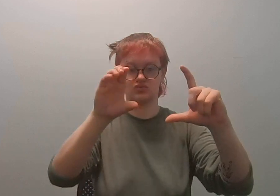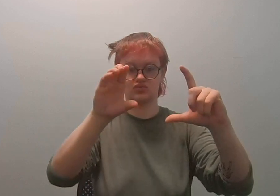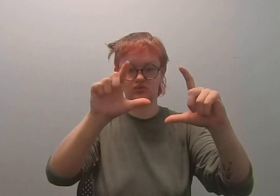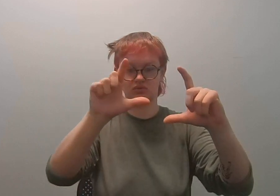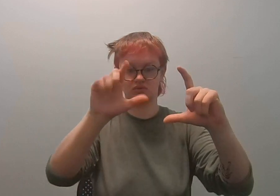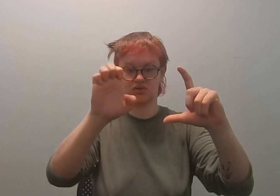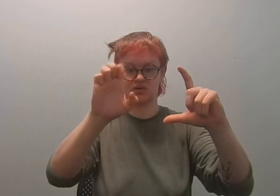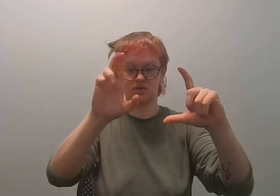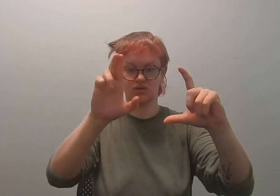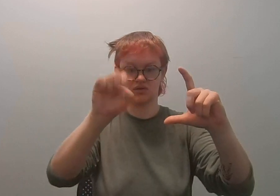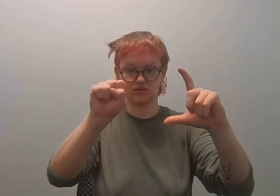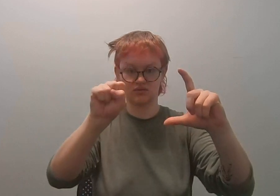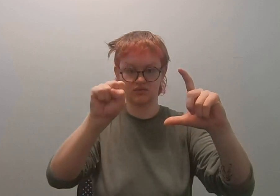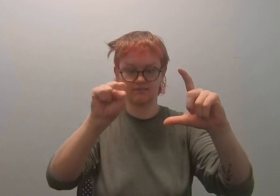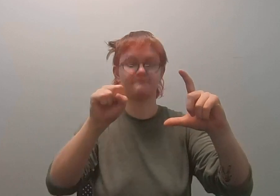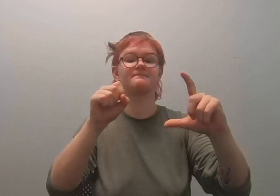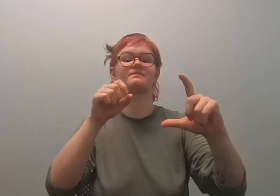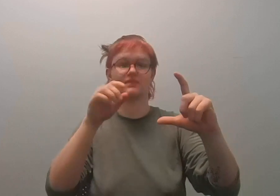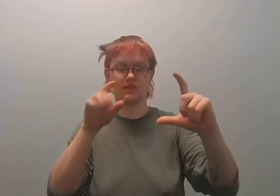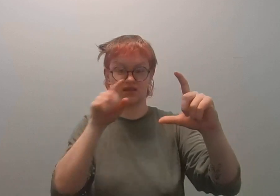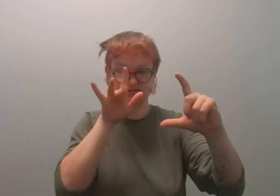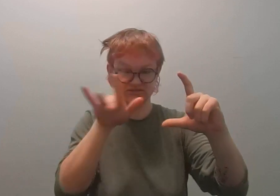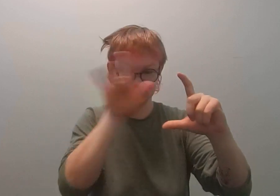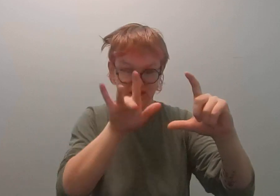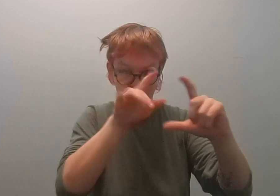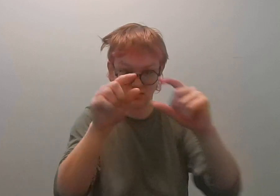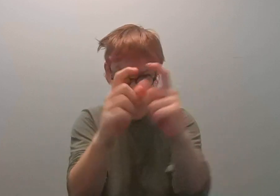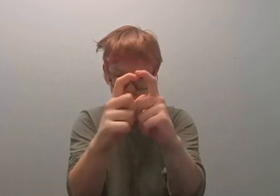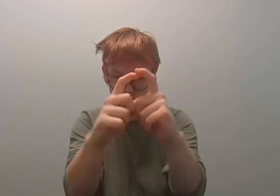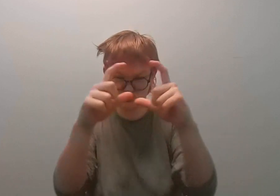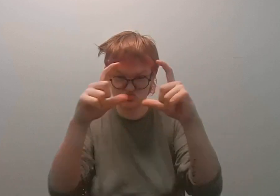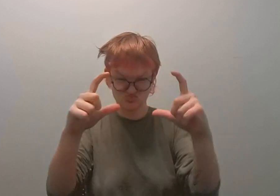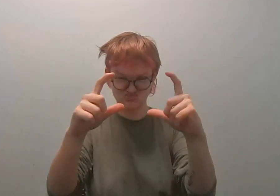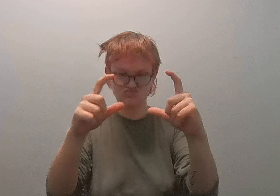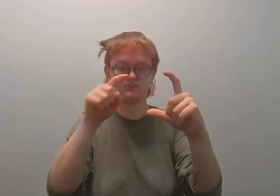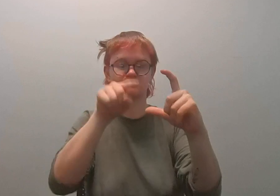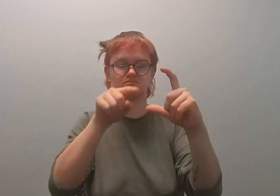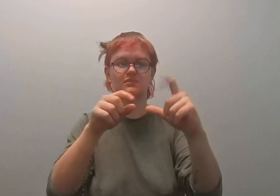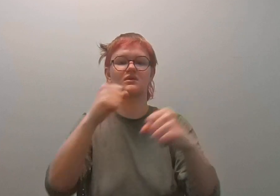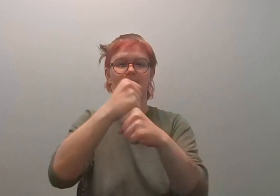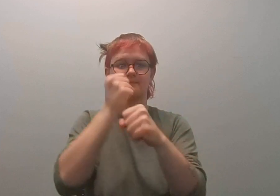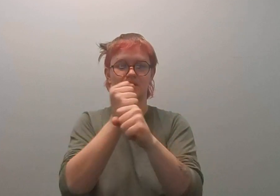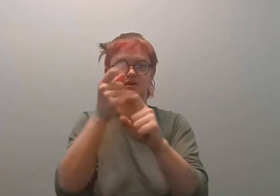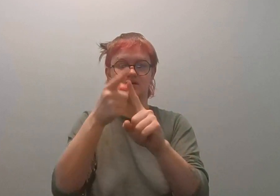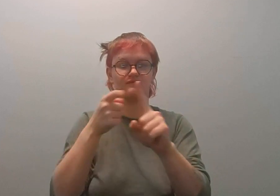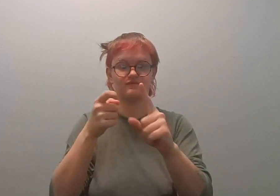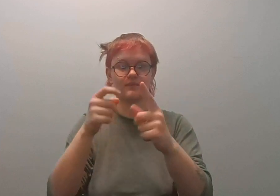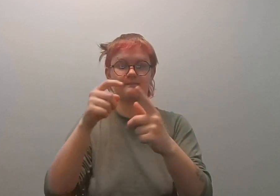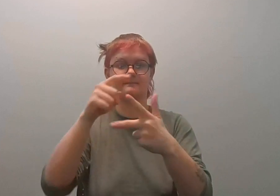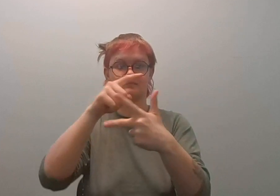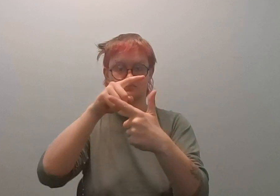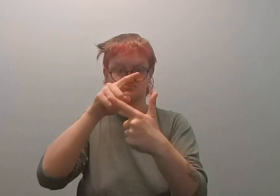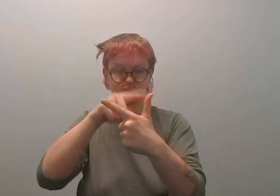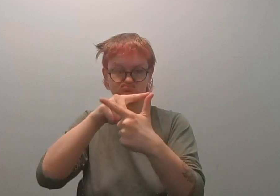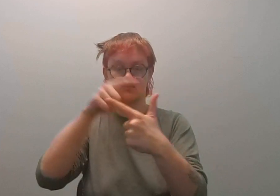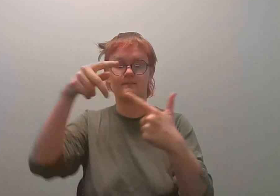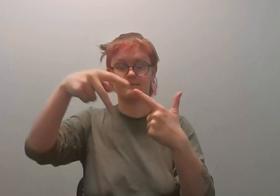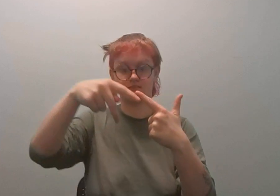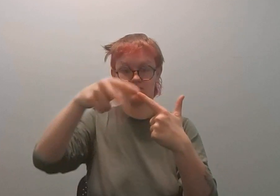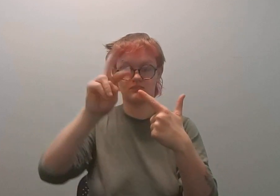found. I've drawn the nucleus much larger than it really is, but an atom's electron cloud can be 100,000